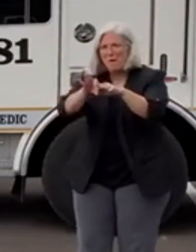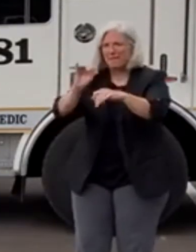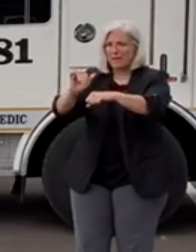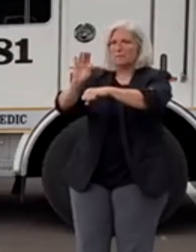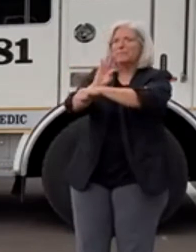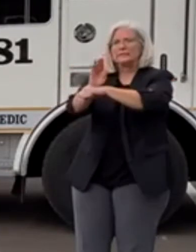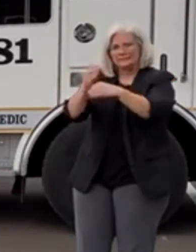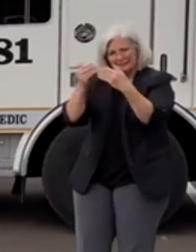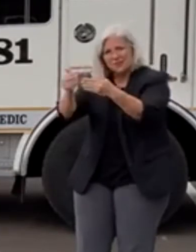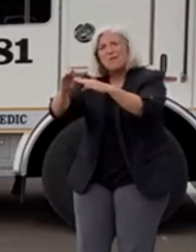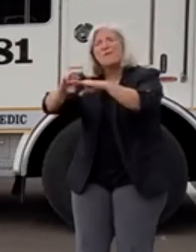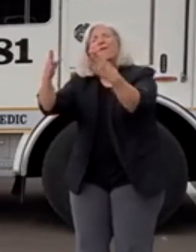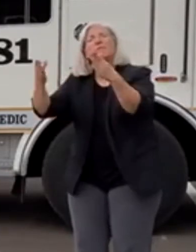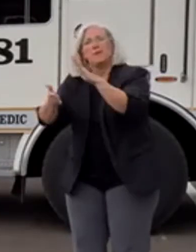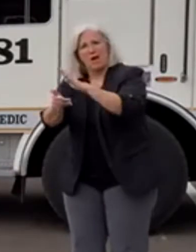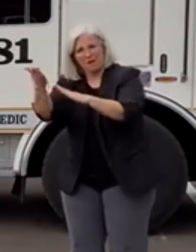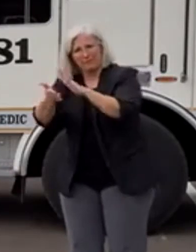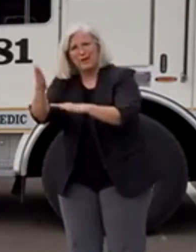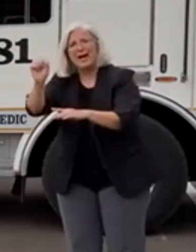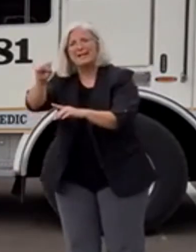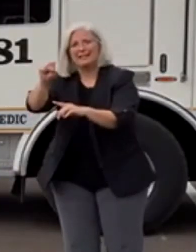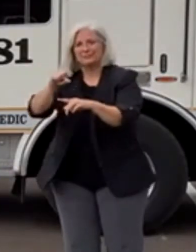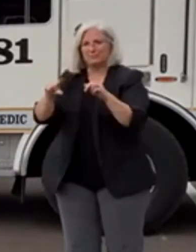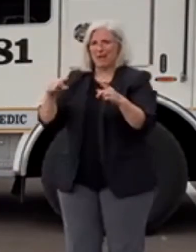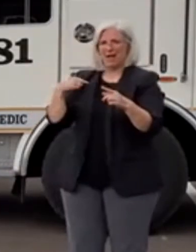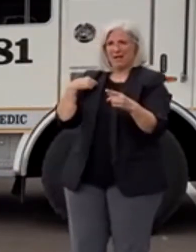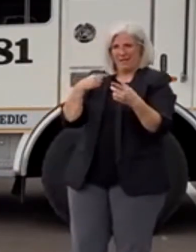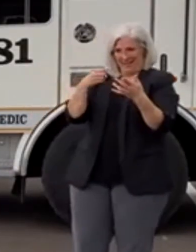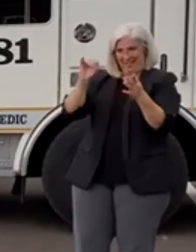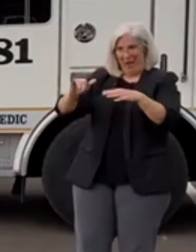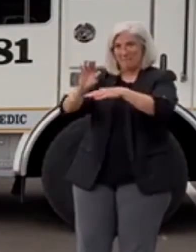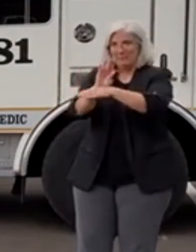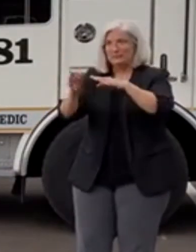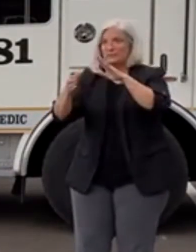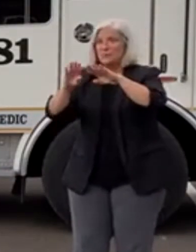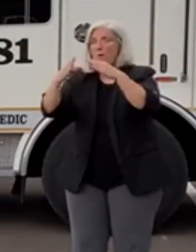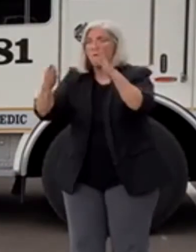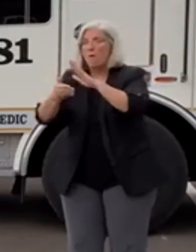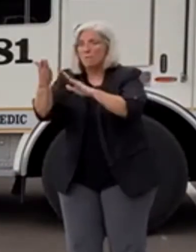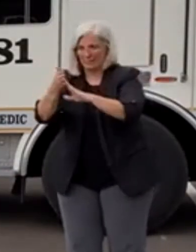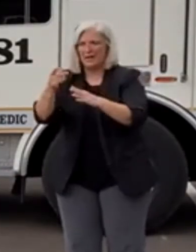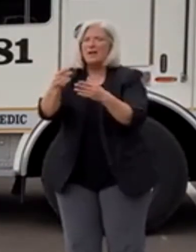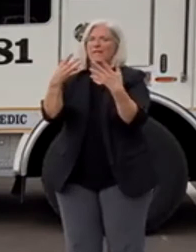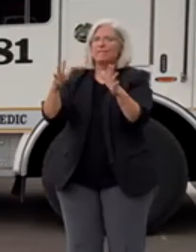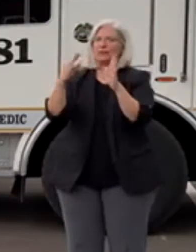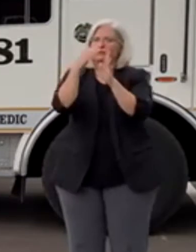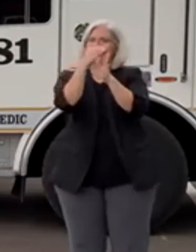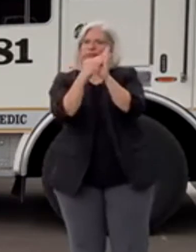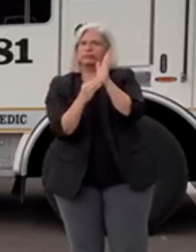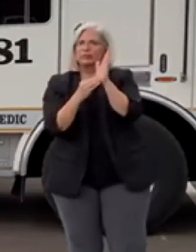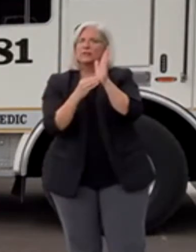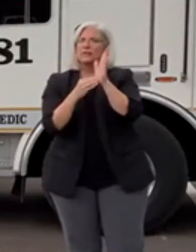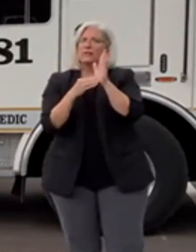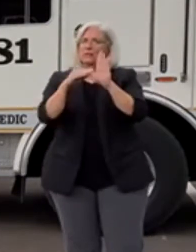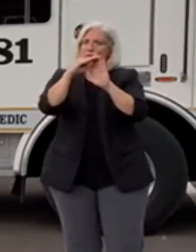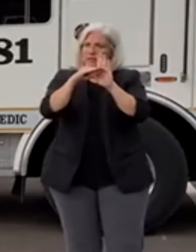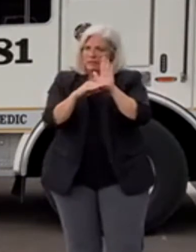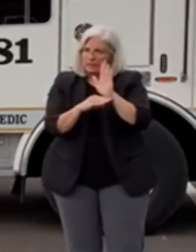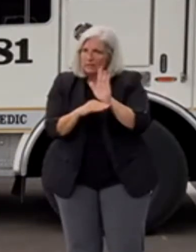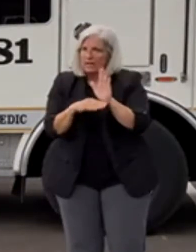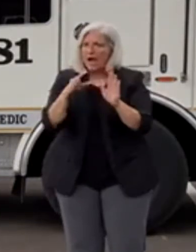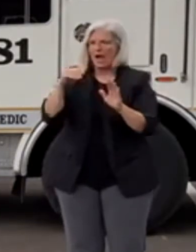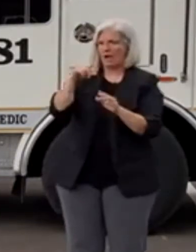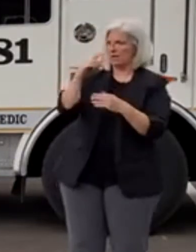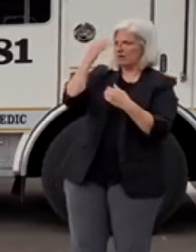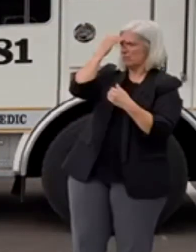filed their social distancing protocol, and as a consumer, that you understand the expectation that business has on you and